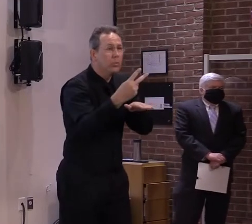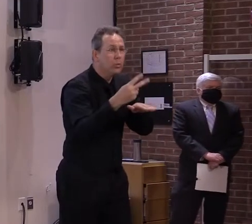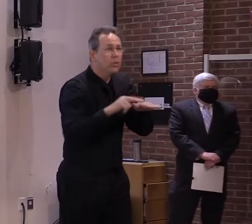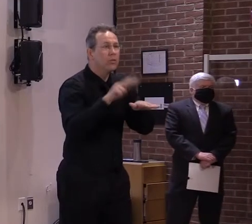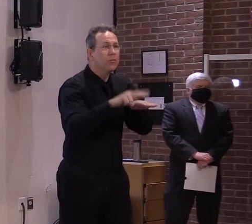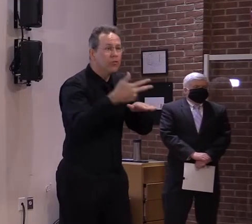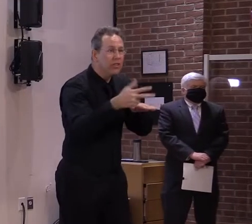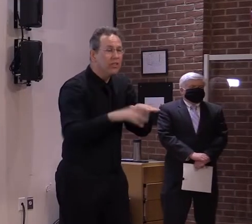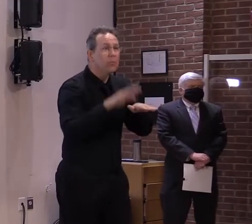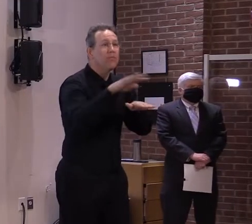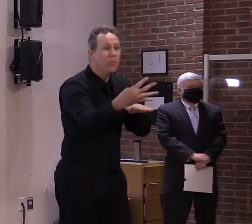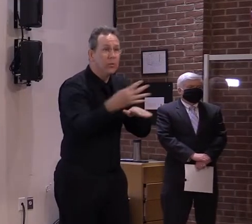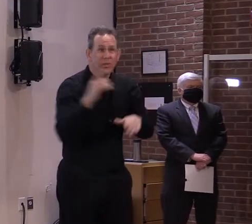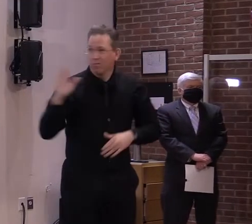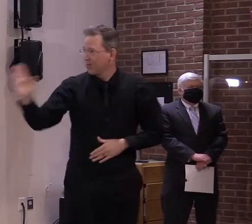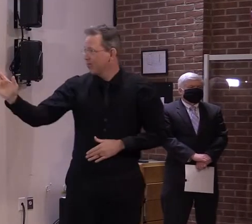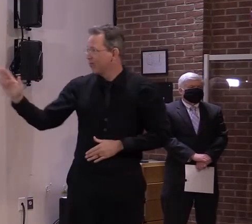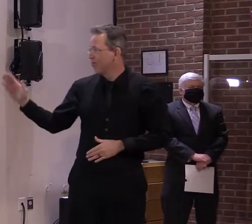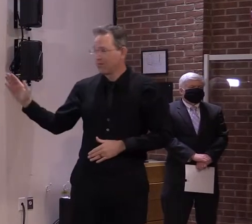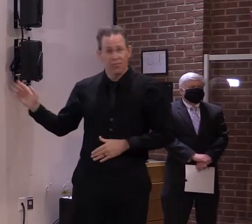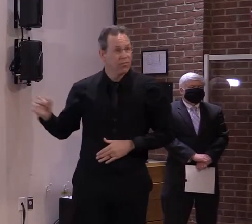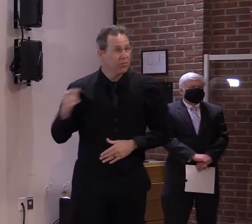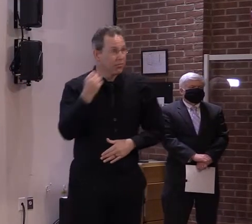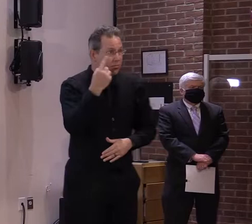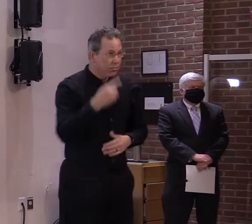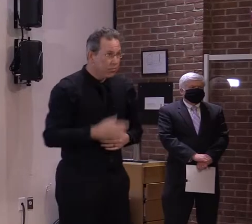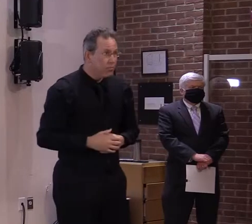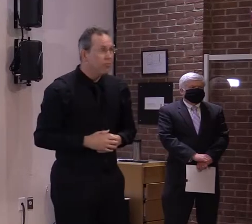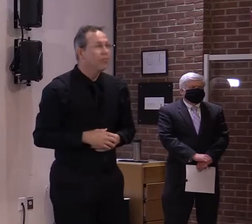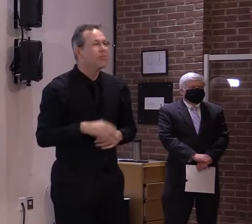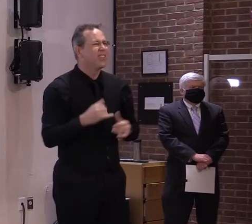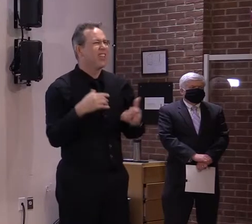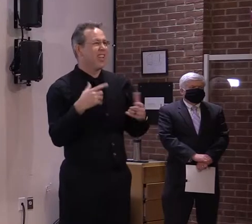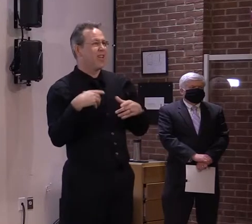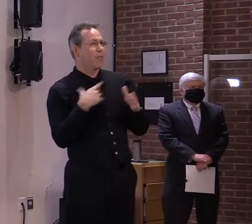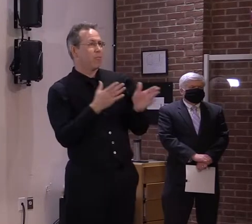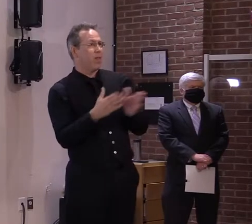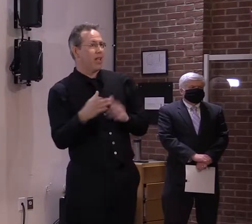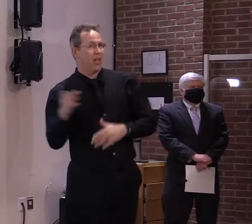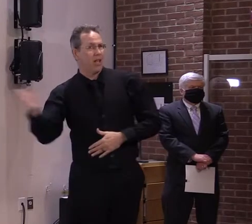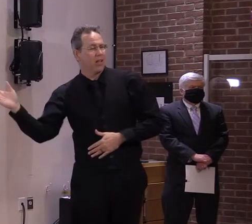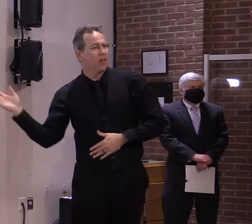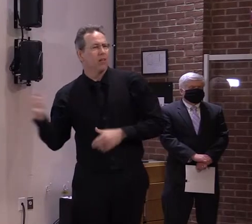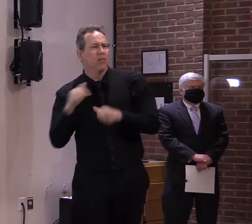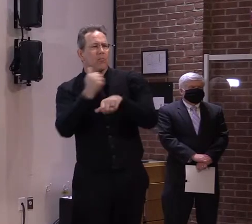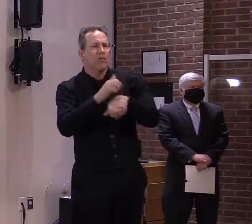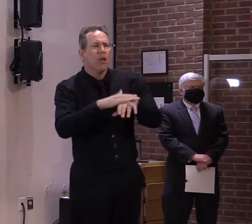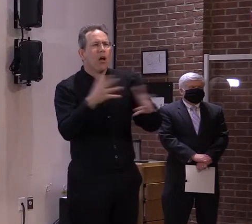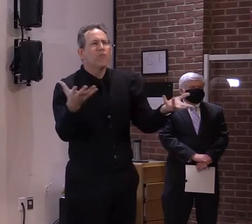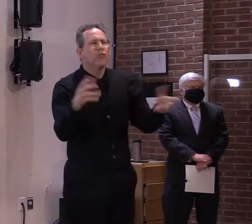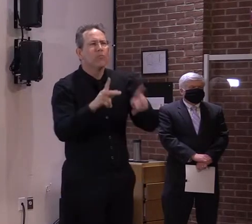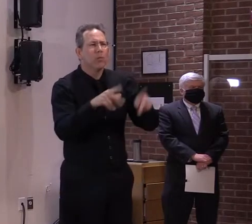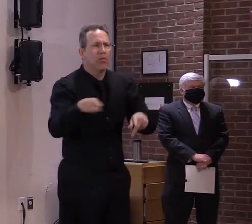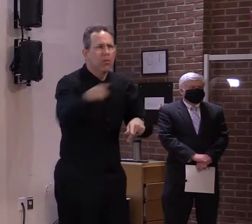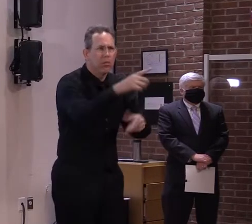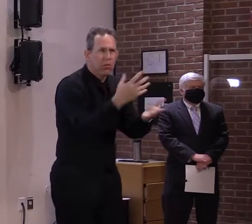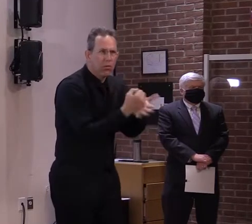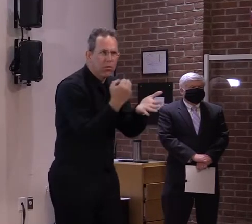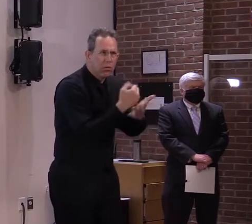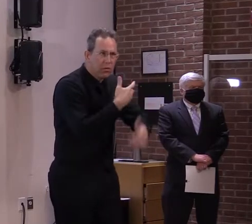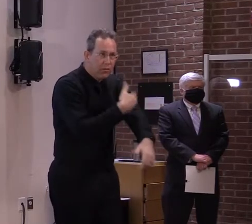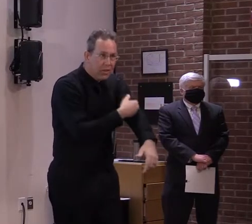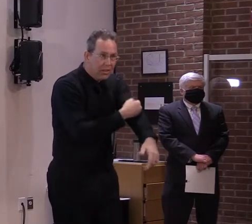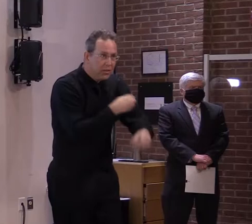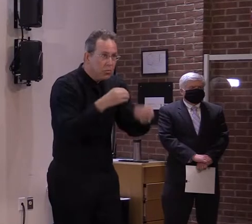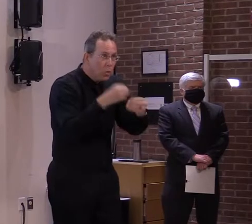we expect to see. But again, in order for this plan to work, we need your help in getting